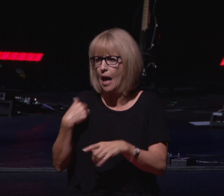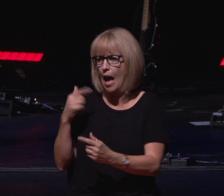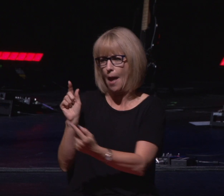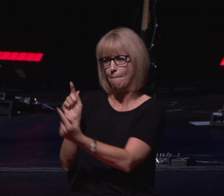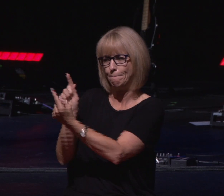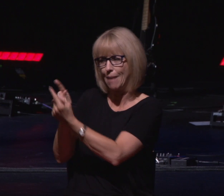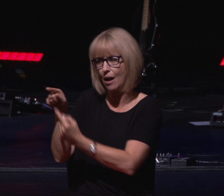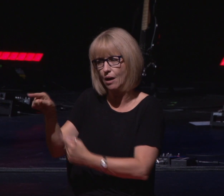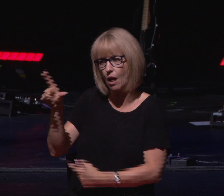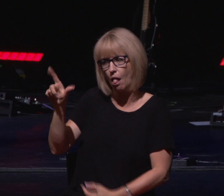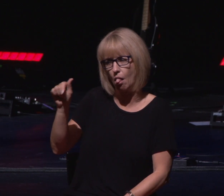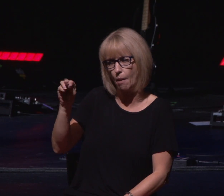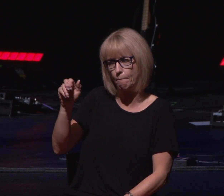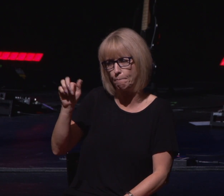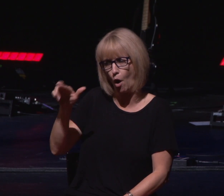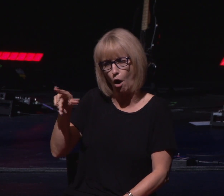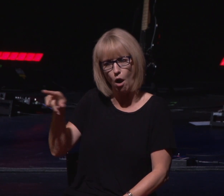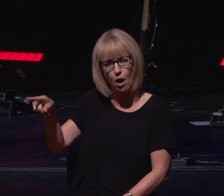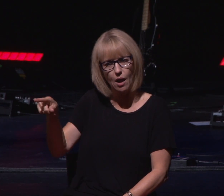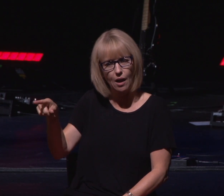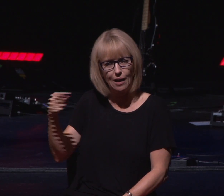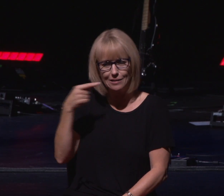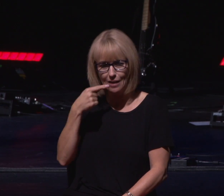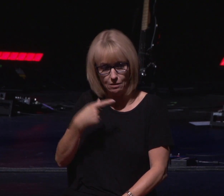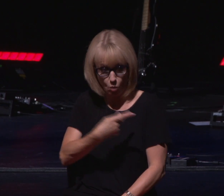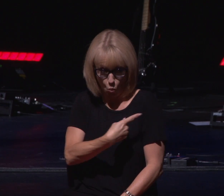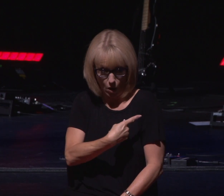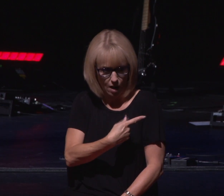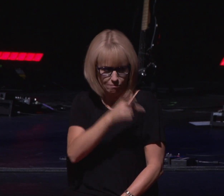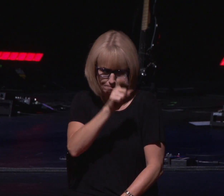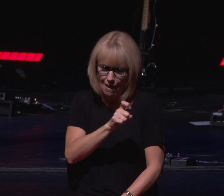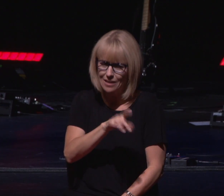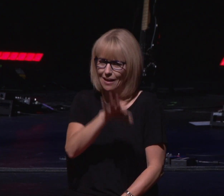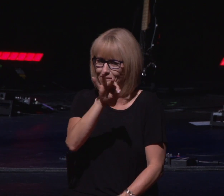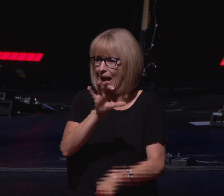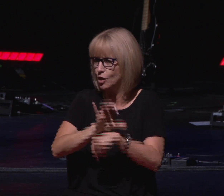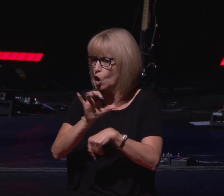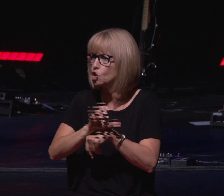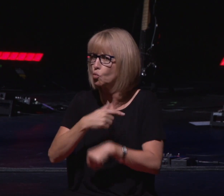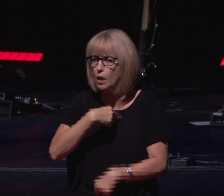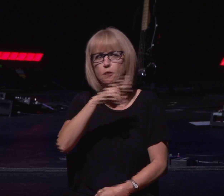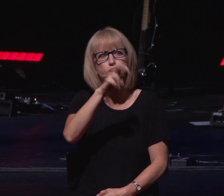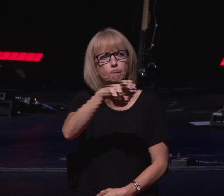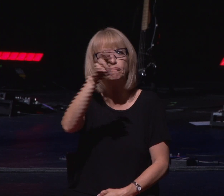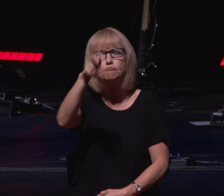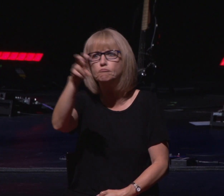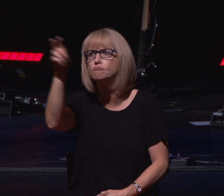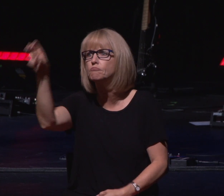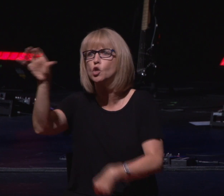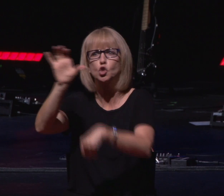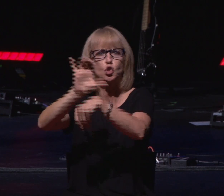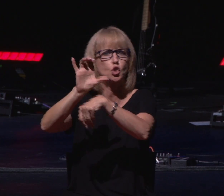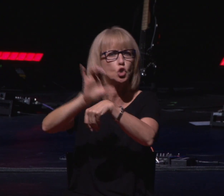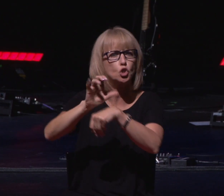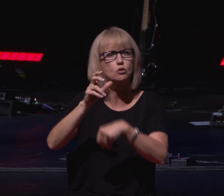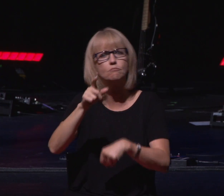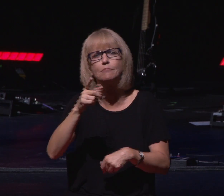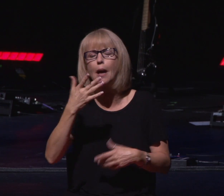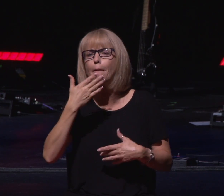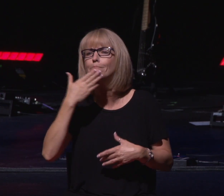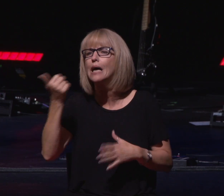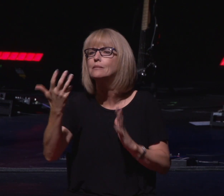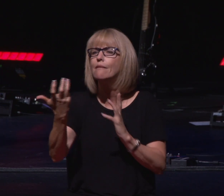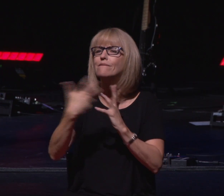met Lamar, he's like, we have to find the church. We church hopped, went to different ones to see, what best